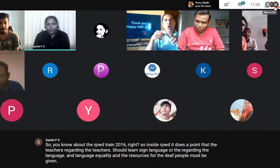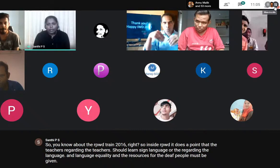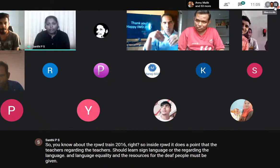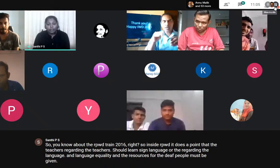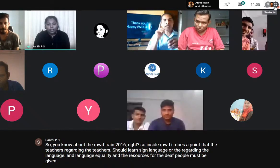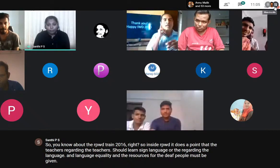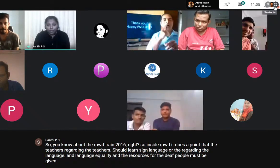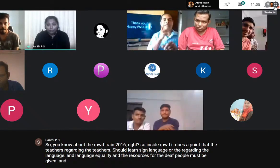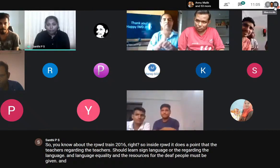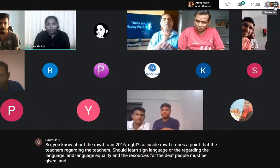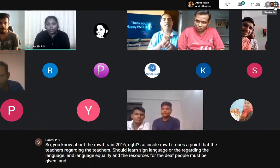And in RPWD,